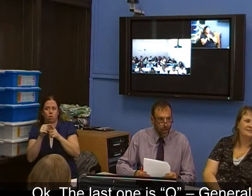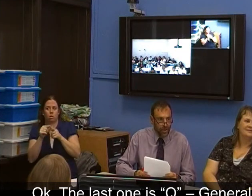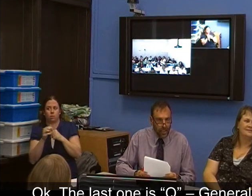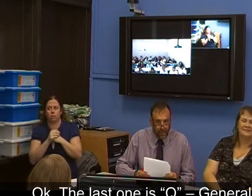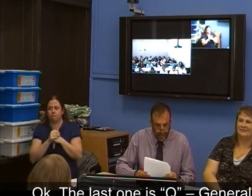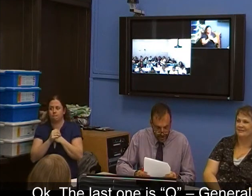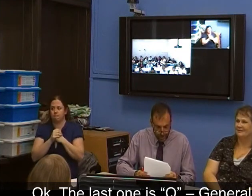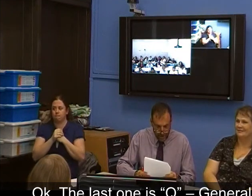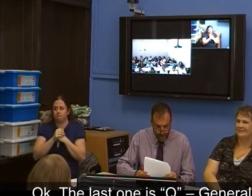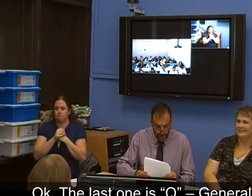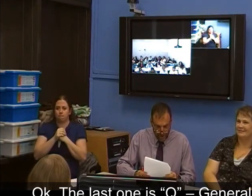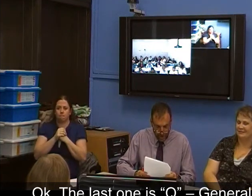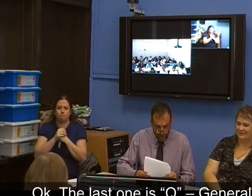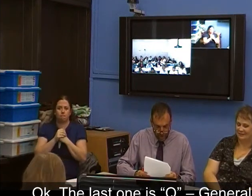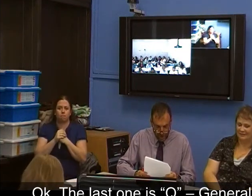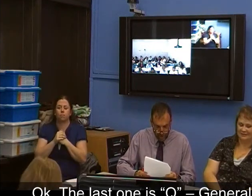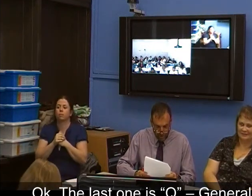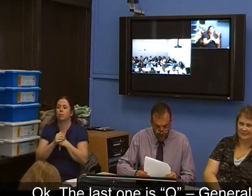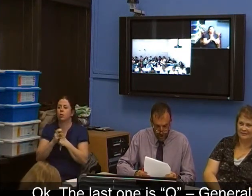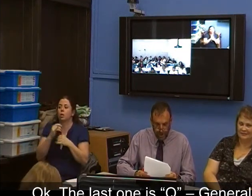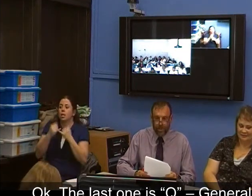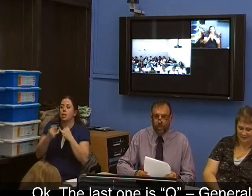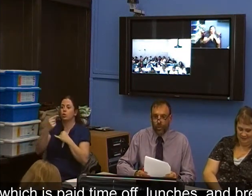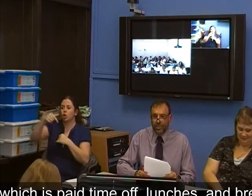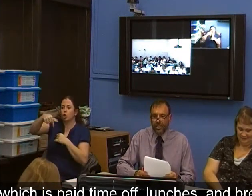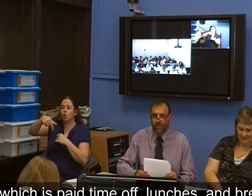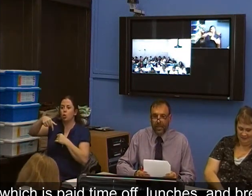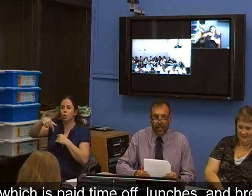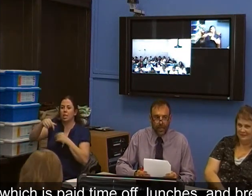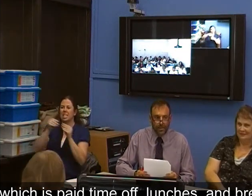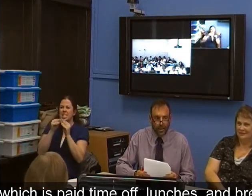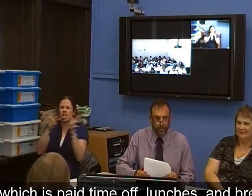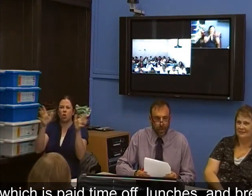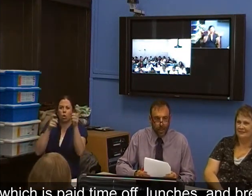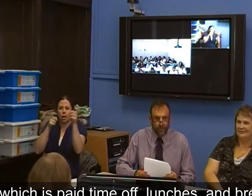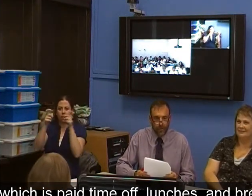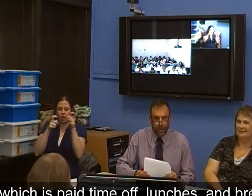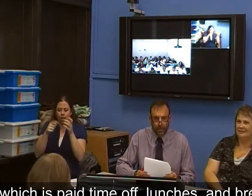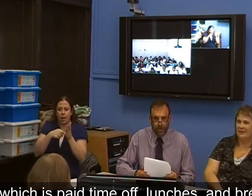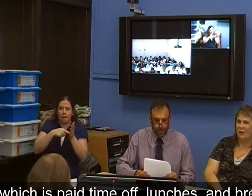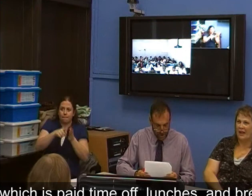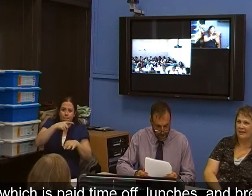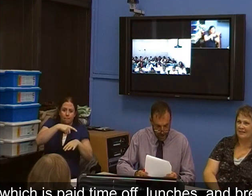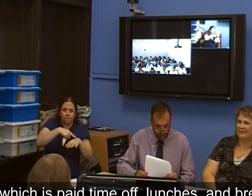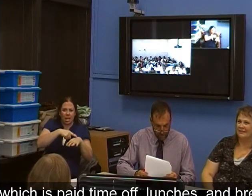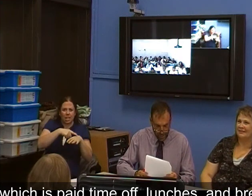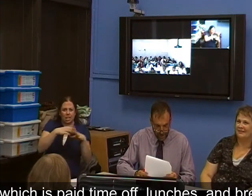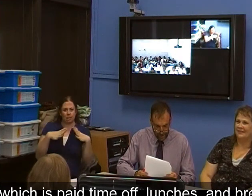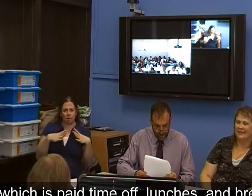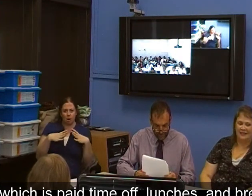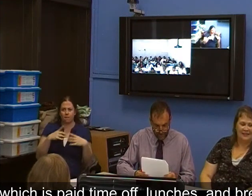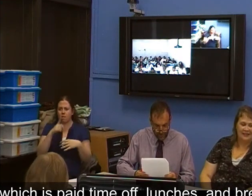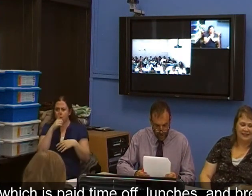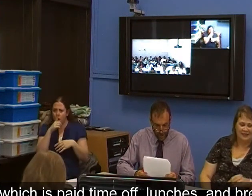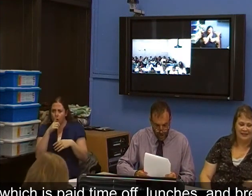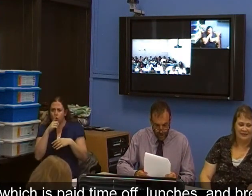Okay, the last one is Q, general administration, which is paid time off, lunches, and breaks.